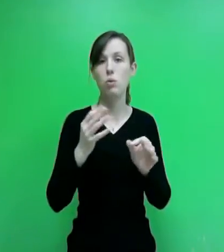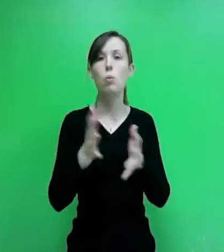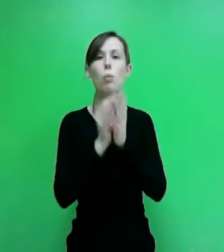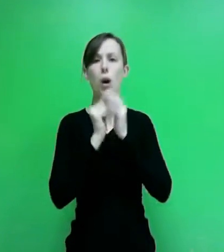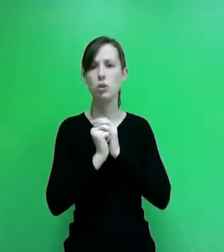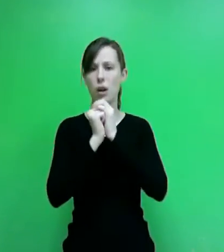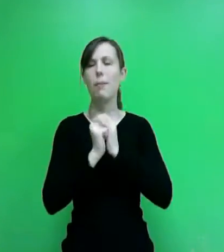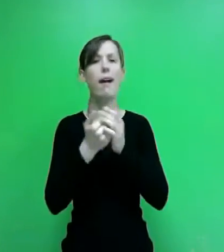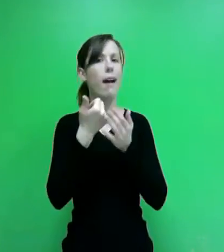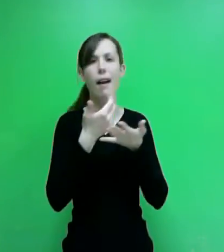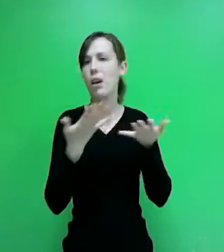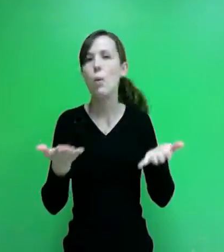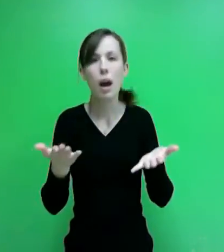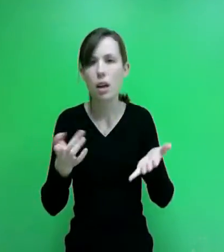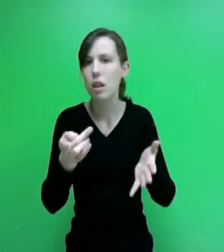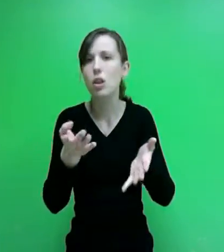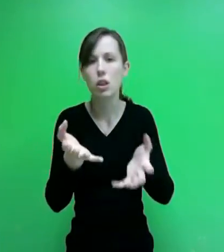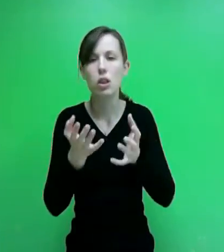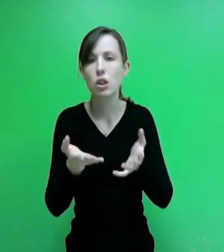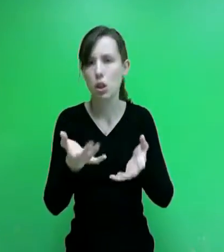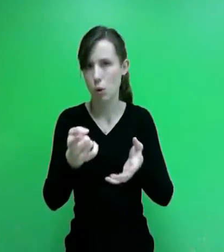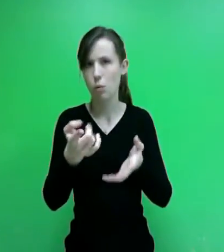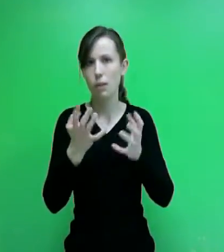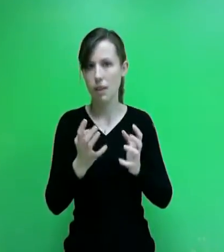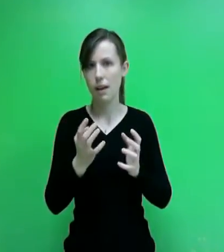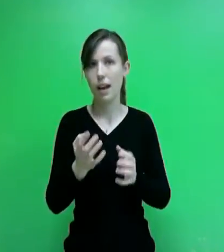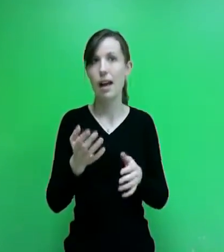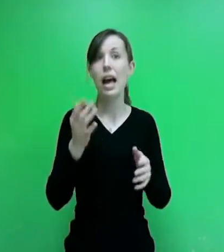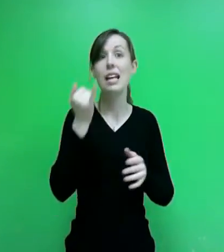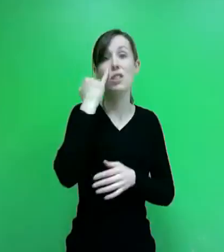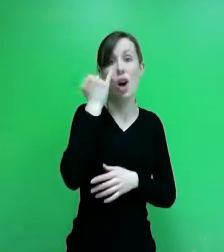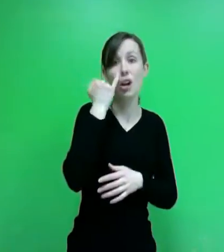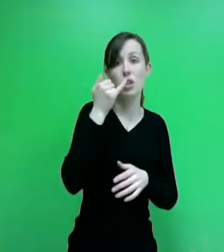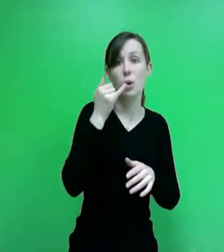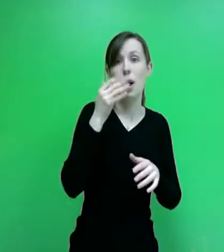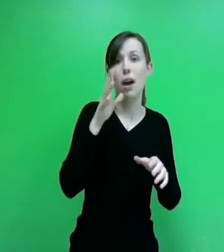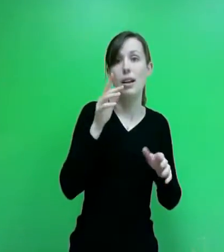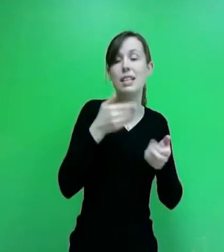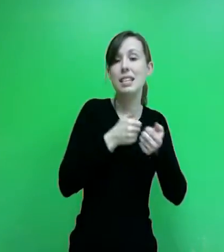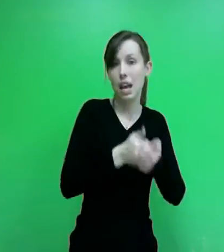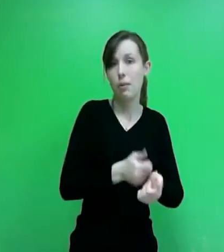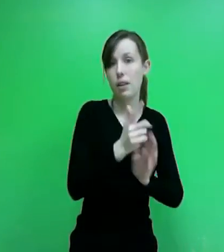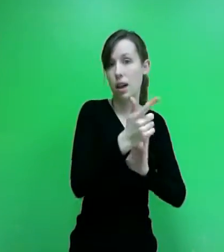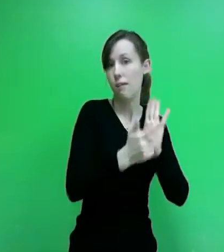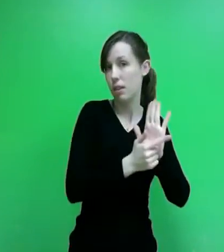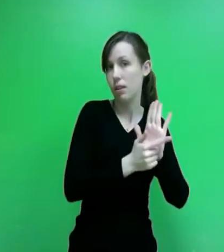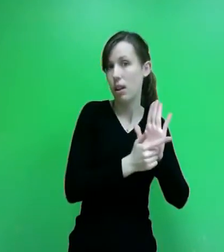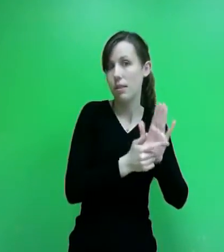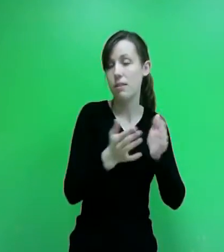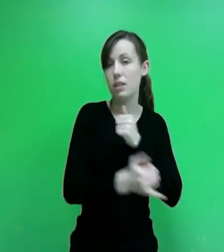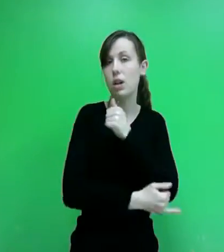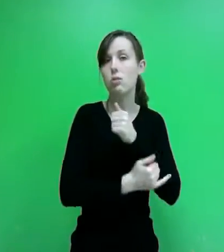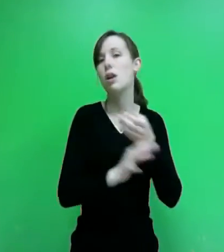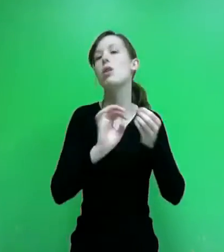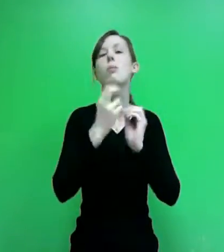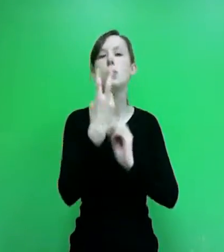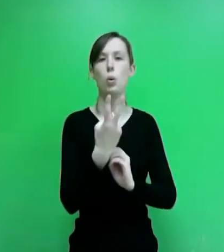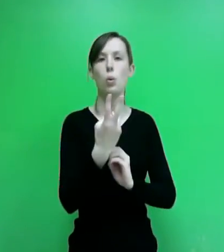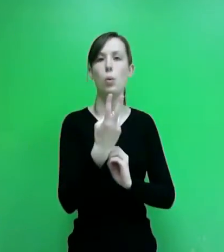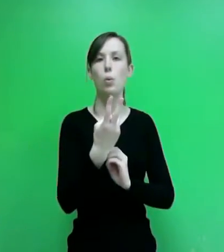you see fit, again, as long as you're staying within the confines of the laws of this country. Number 2, in order to protect